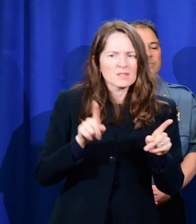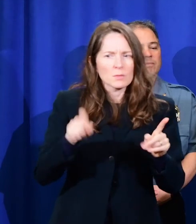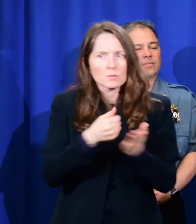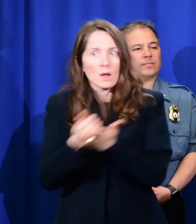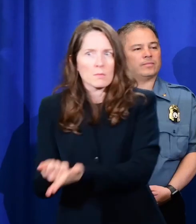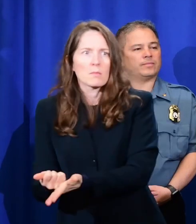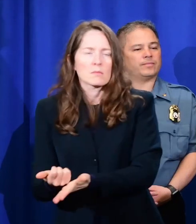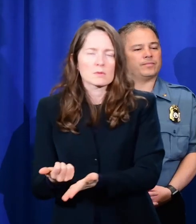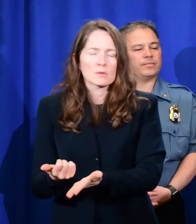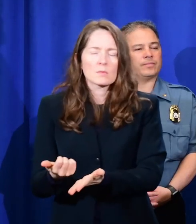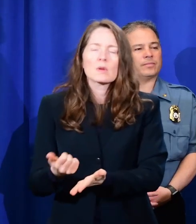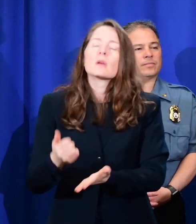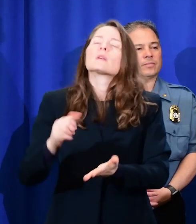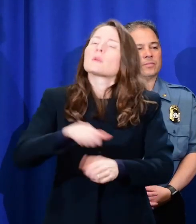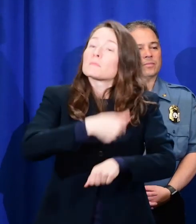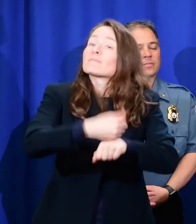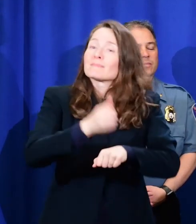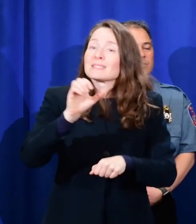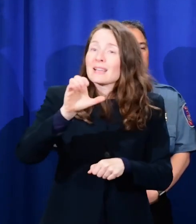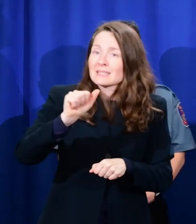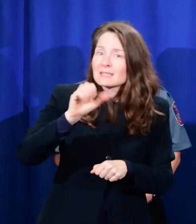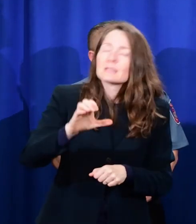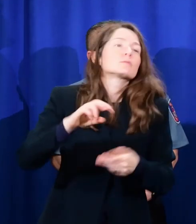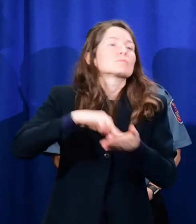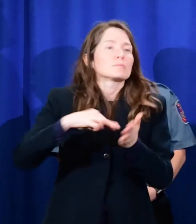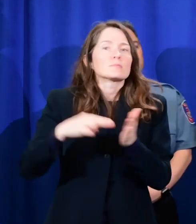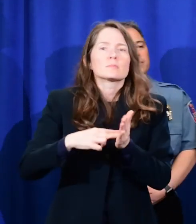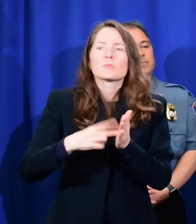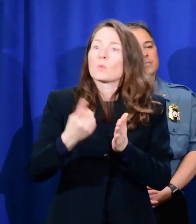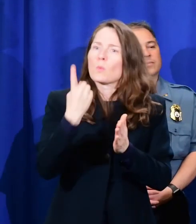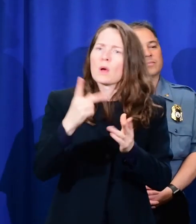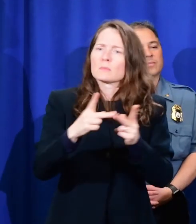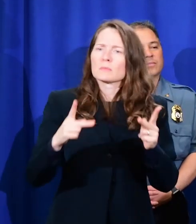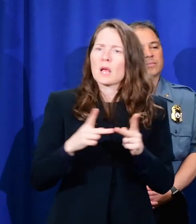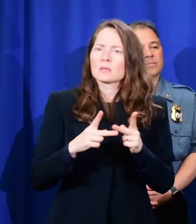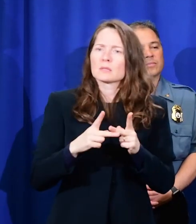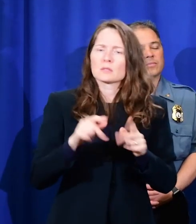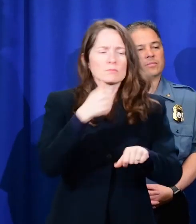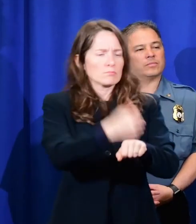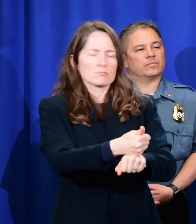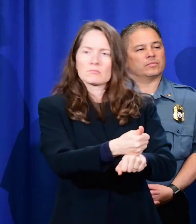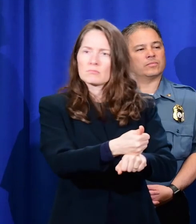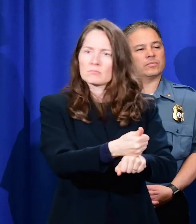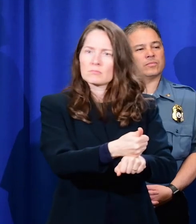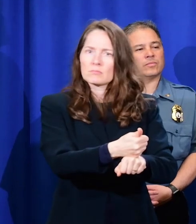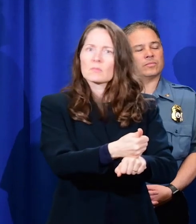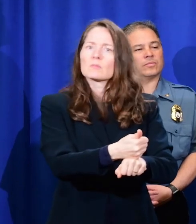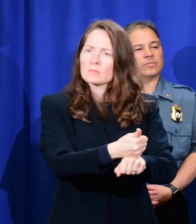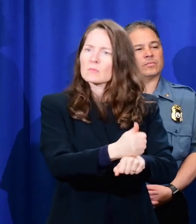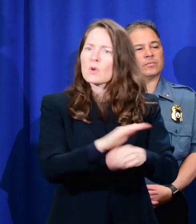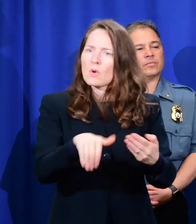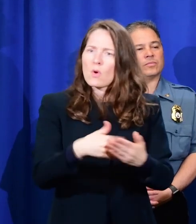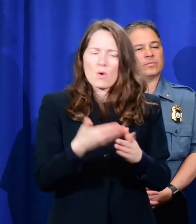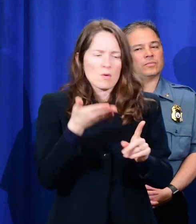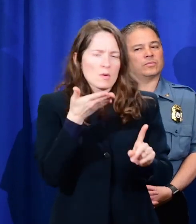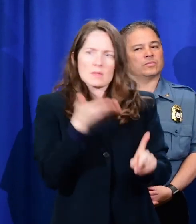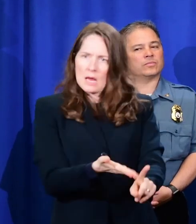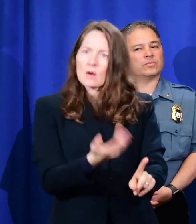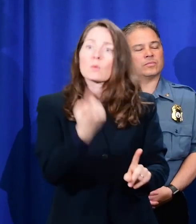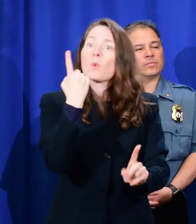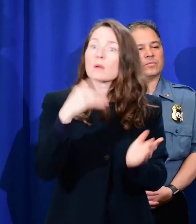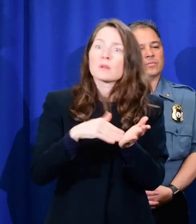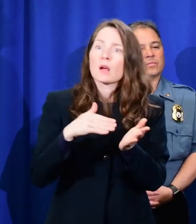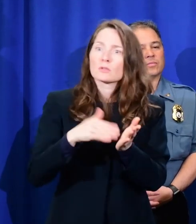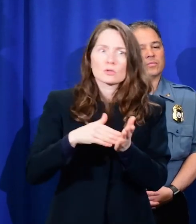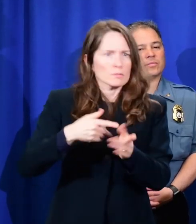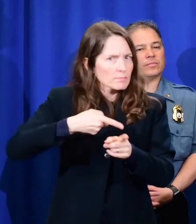roof. The police, CPS, state's attorneys, we all conduct our investigations there. There's a doctor who is a specialist in